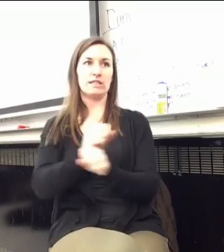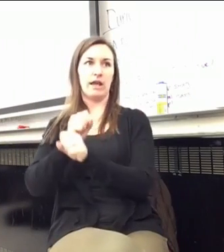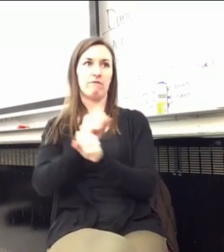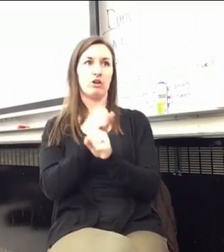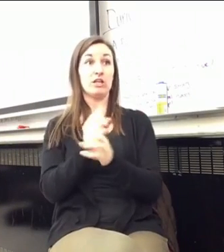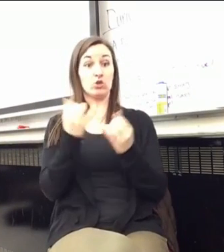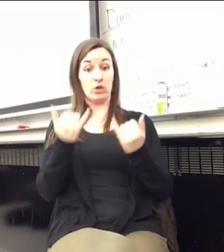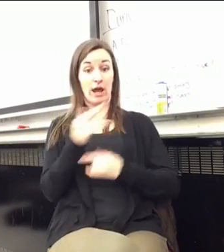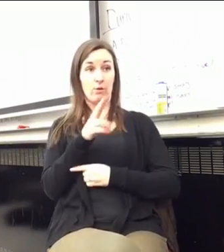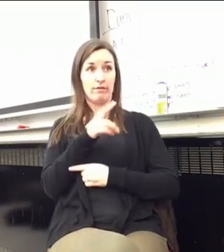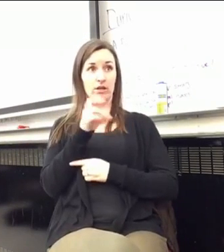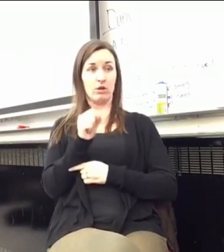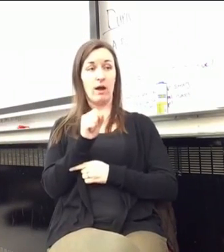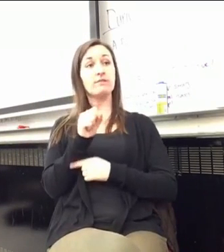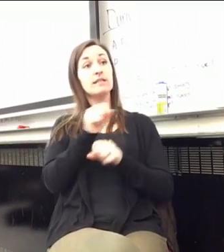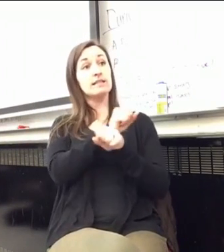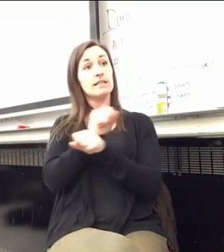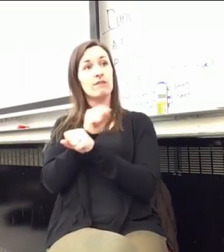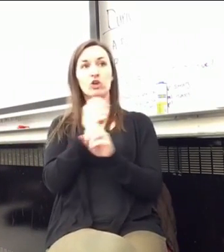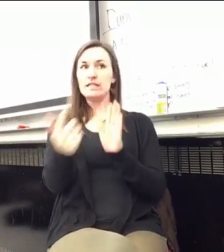States.